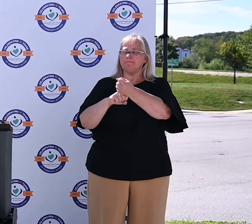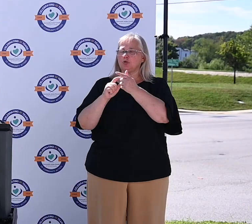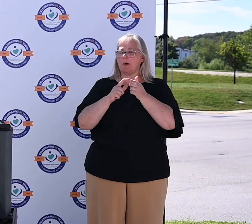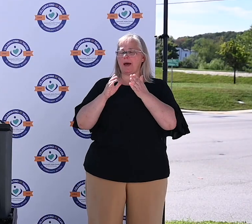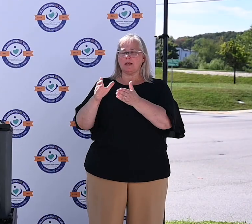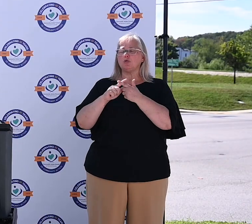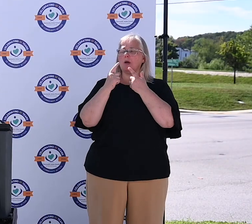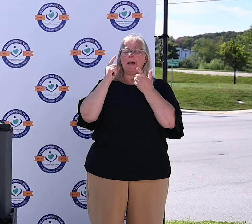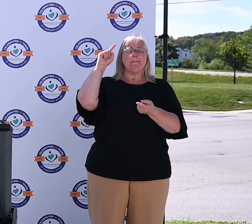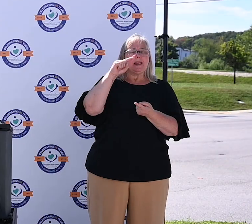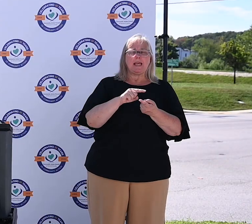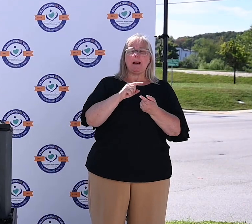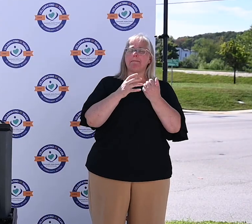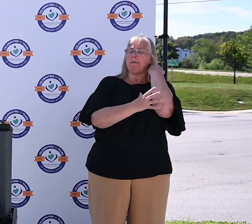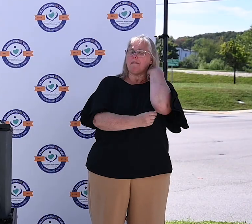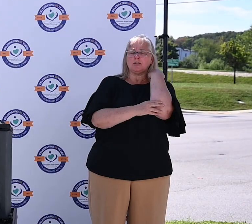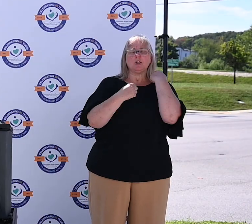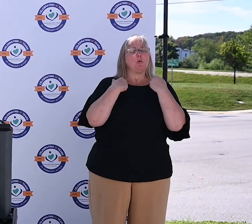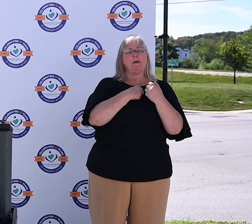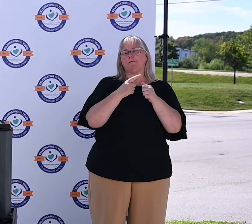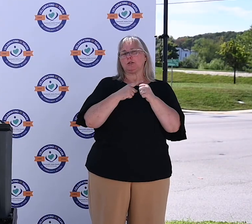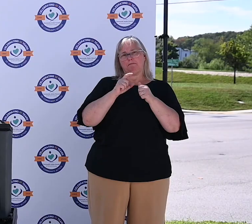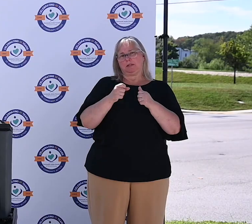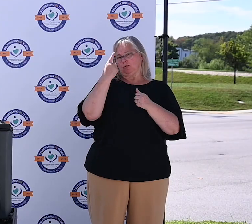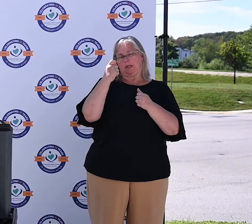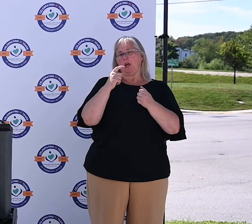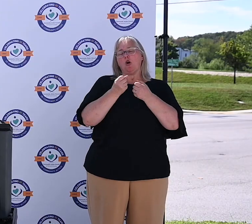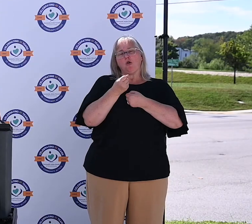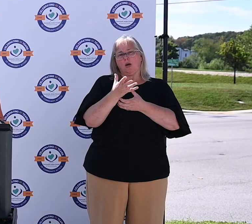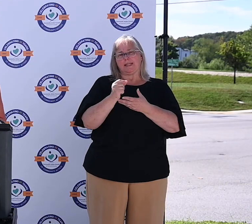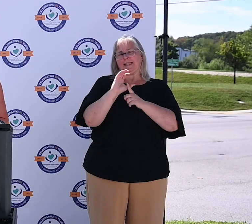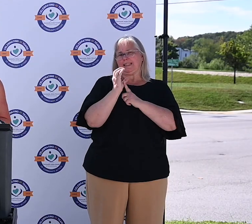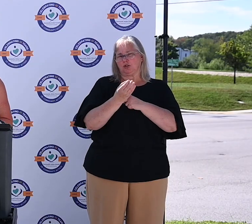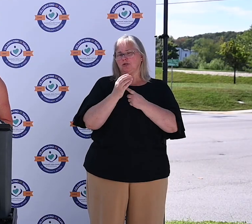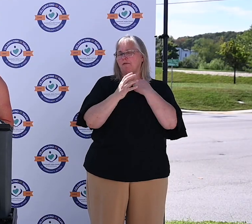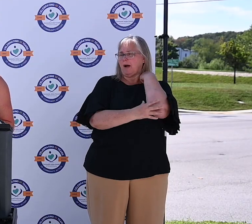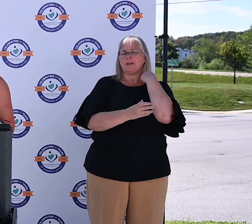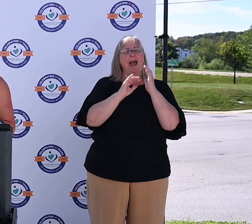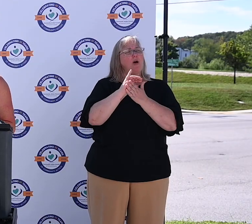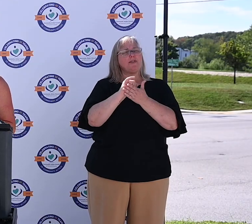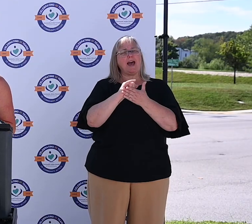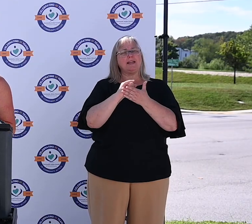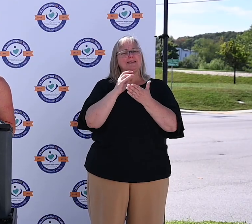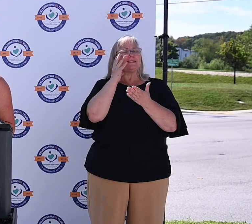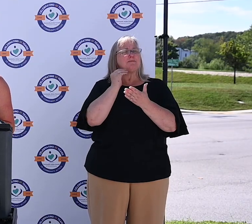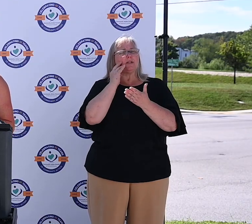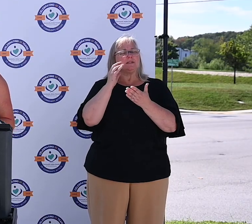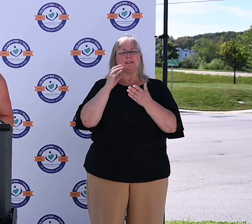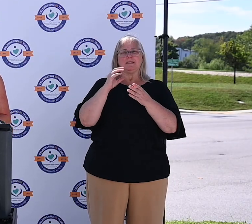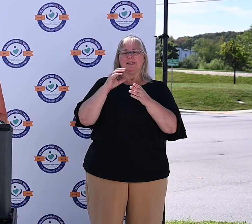mitigate poverty, we must understand the causes and conditions of poverty and how it shows up in the lives of our neighbors like